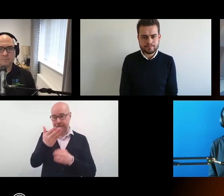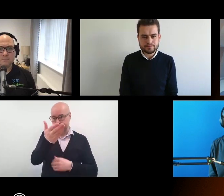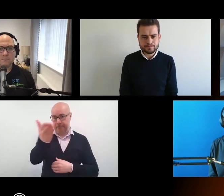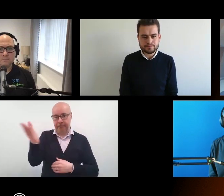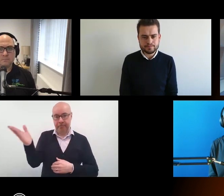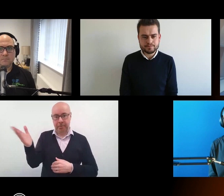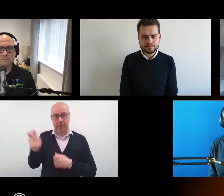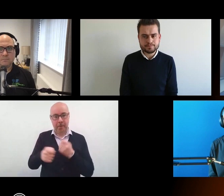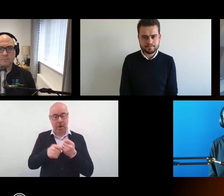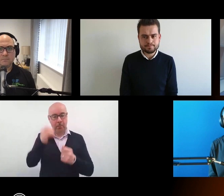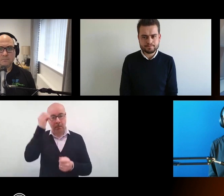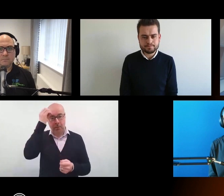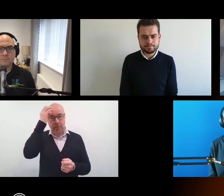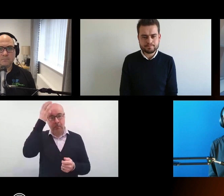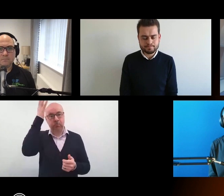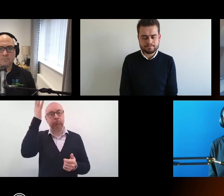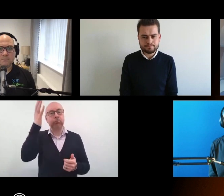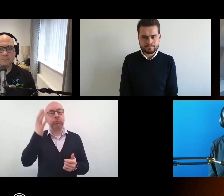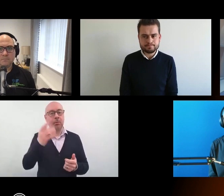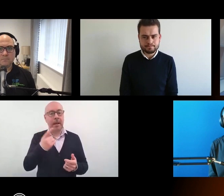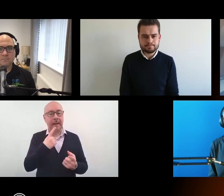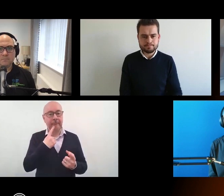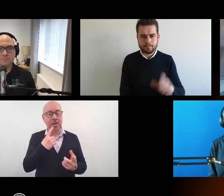on what can be done.